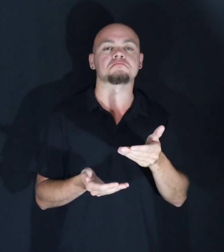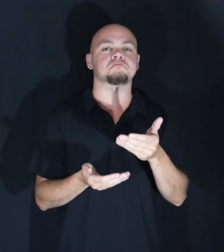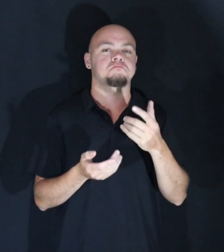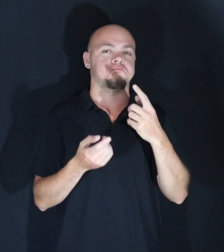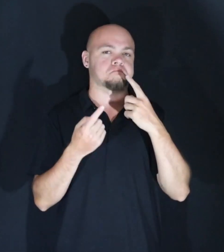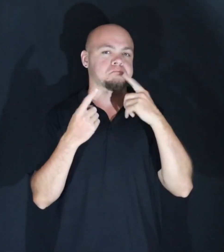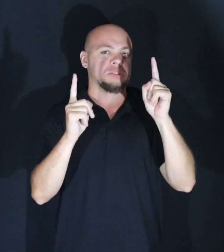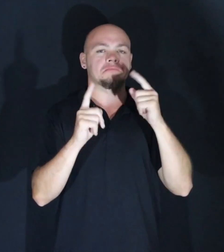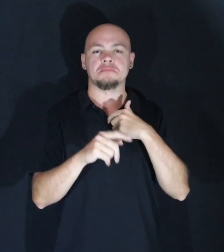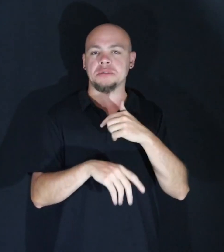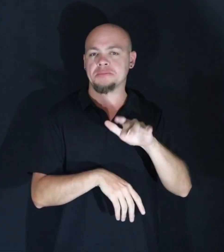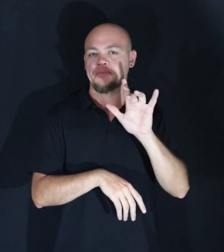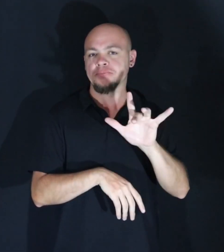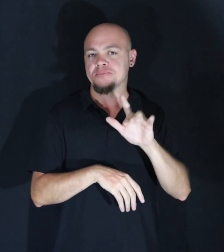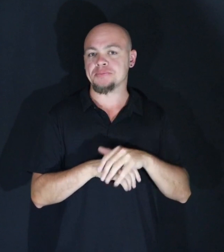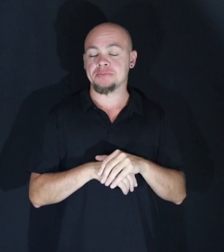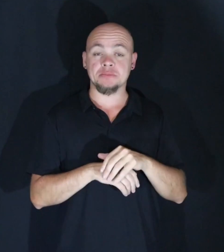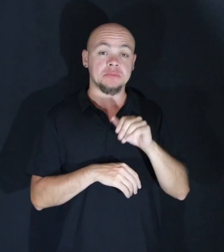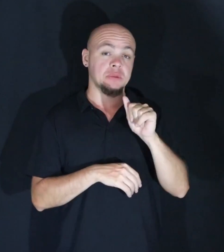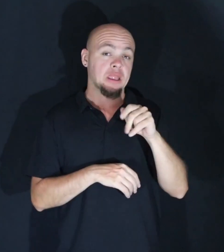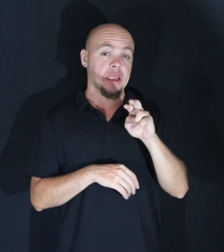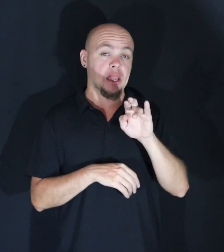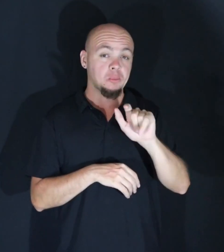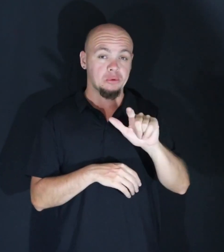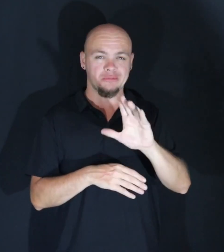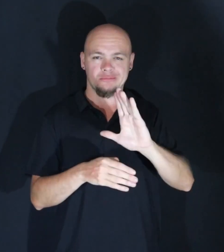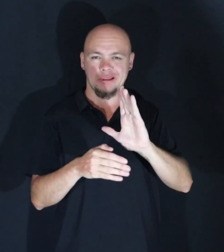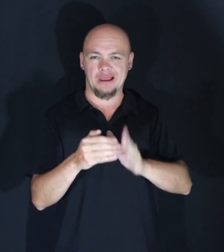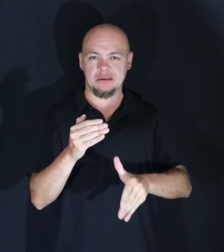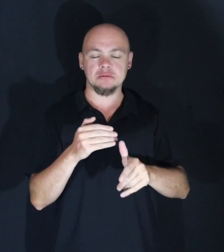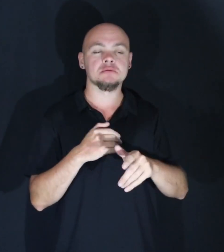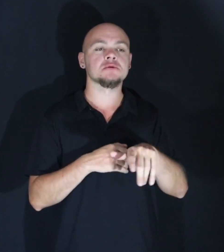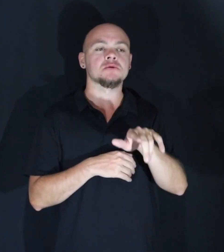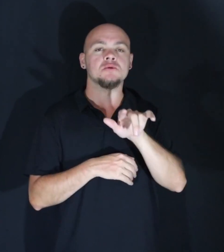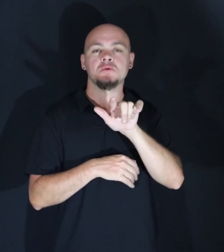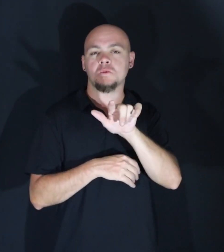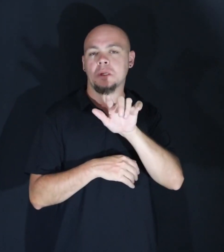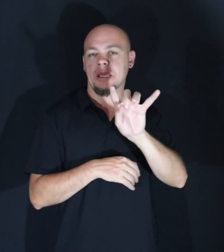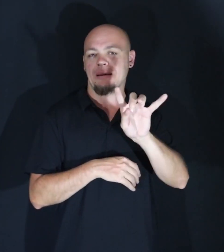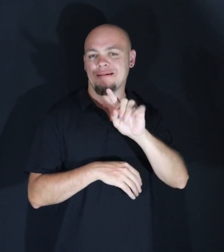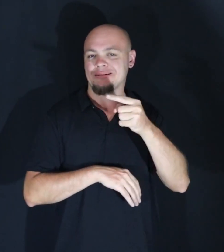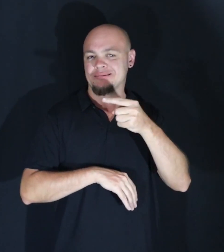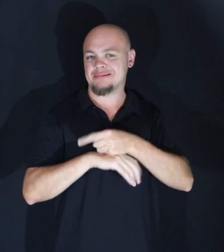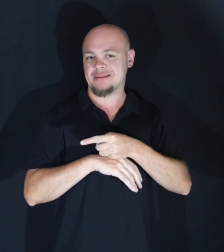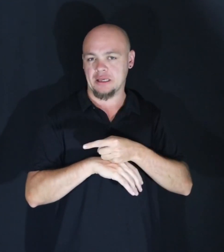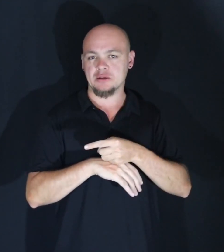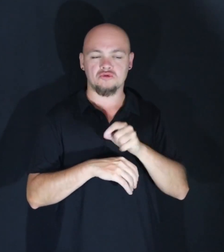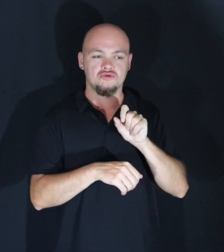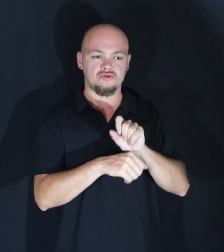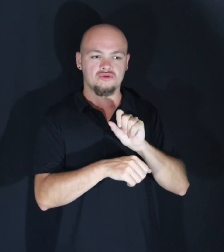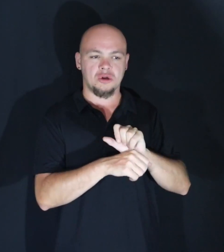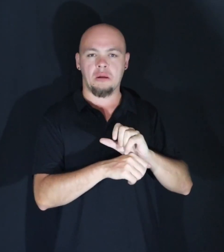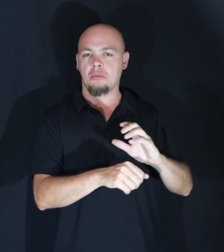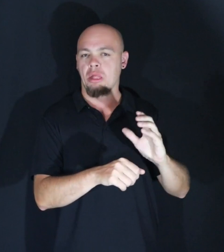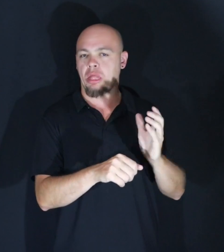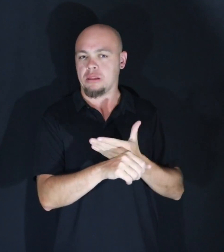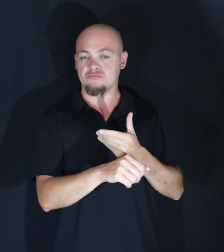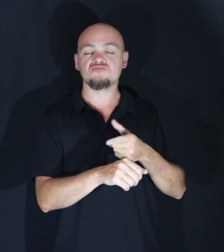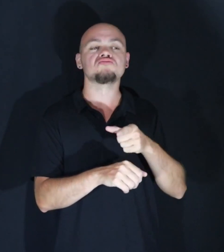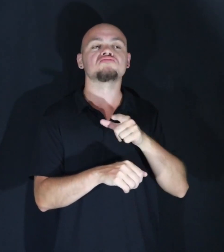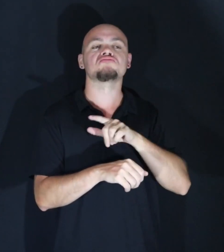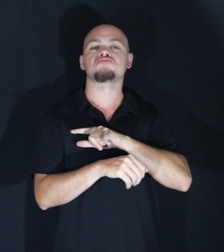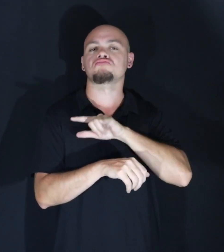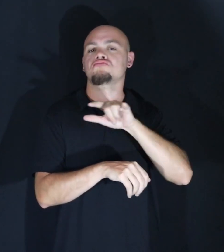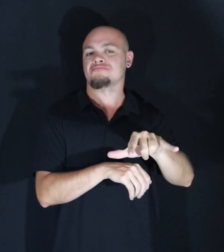button. So by the end of April, just 28 days after losing my job, I was on a plane to Kerala in